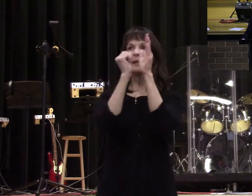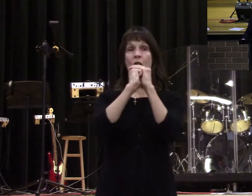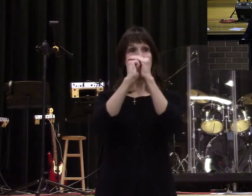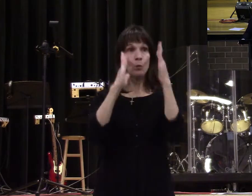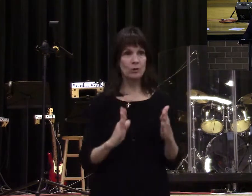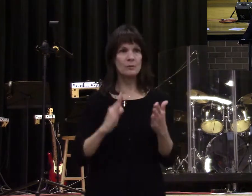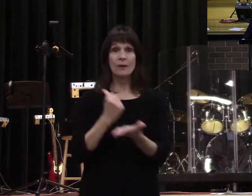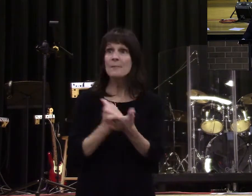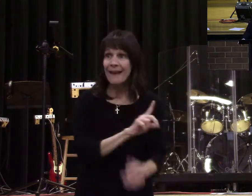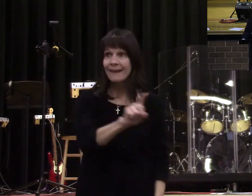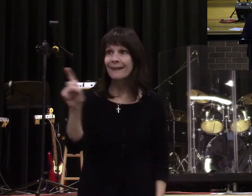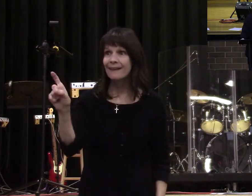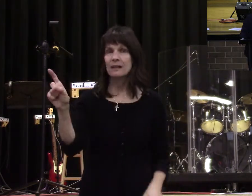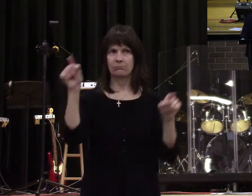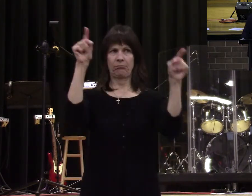amen.